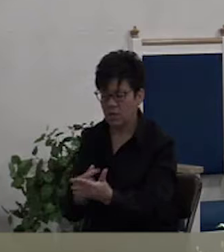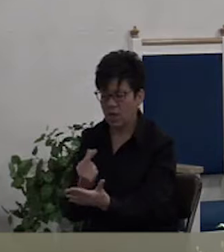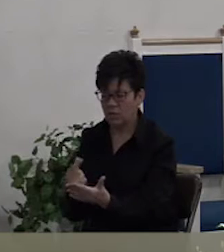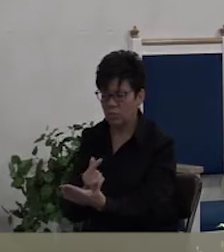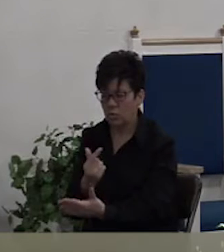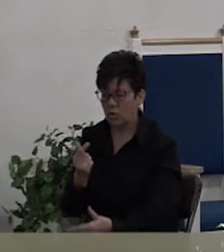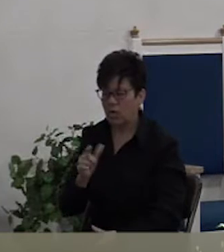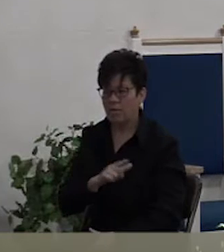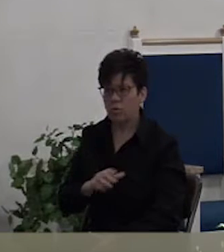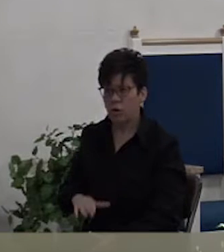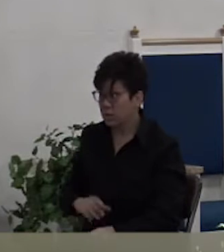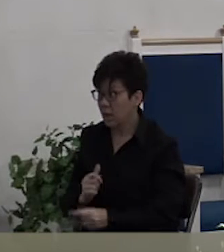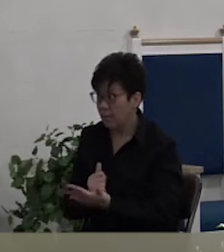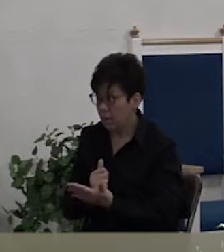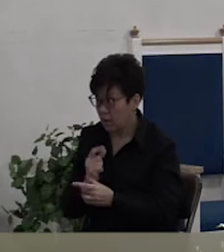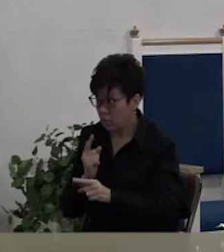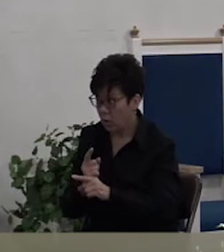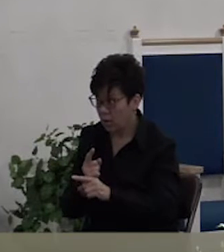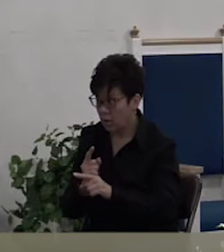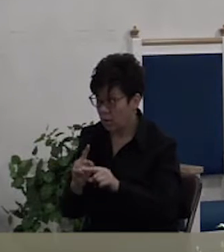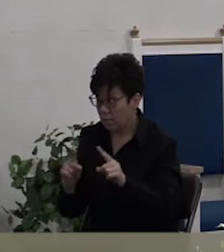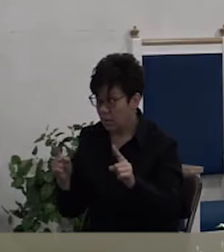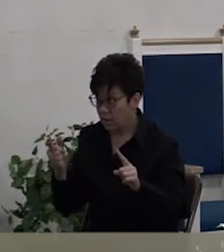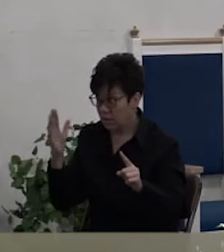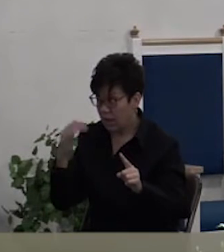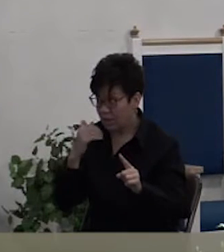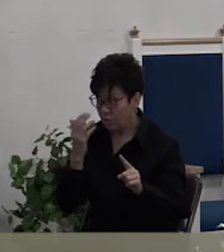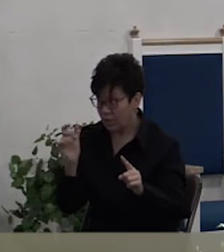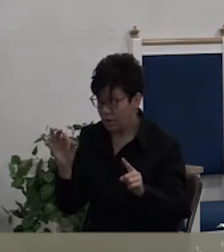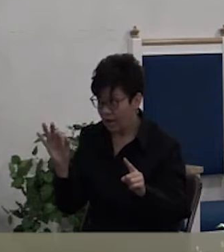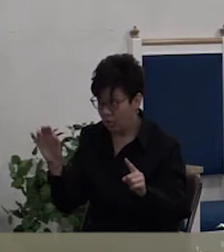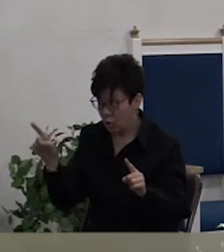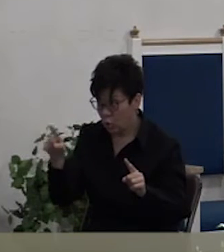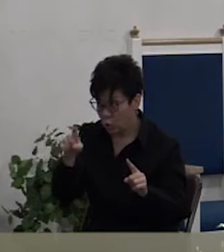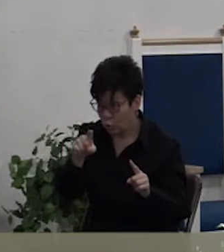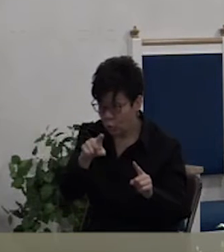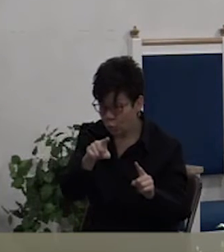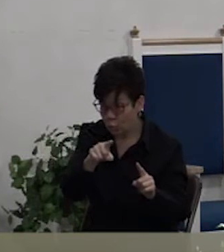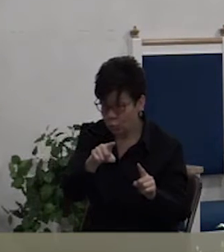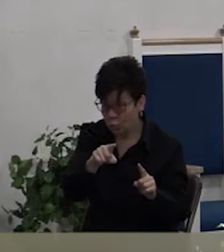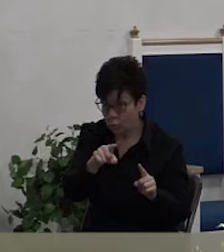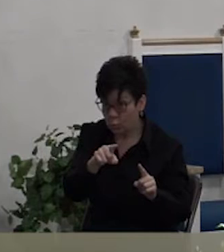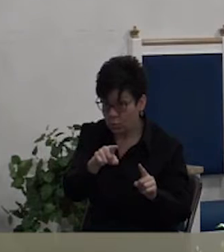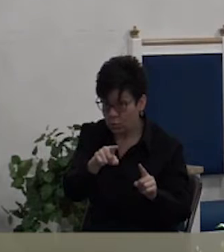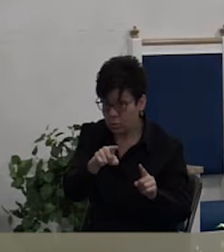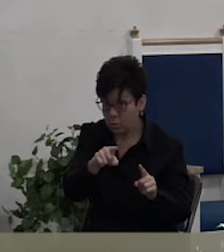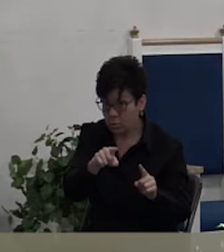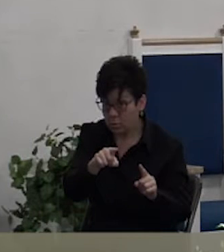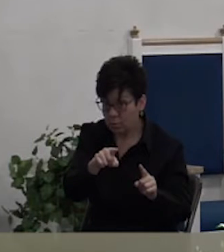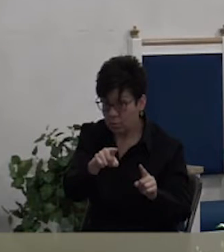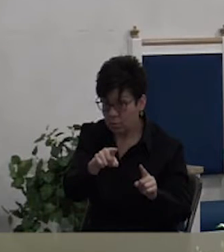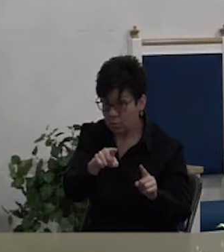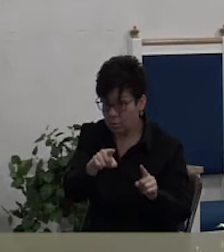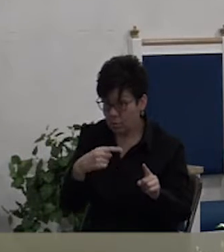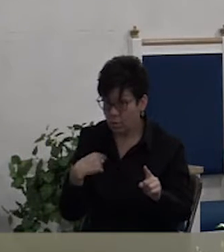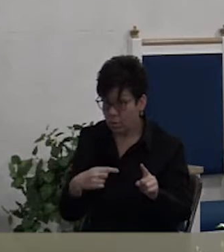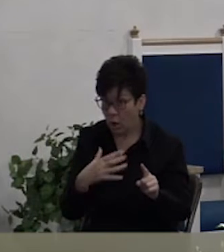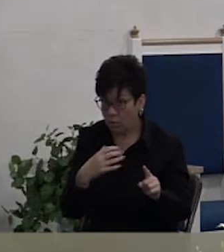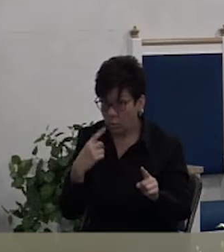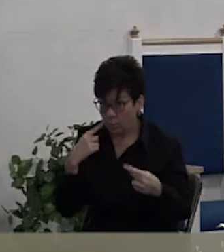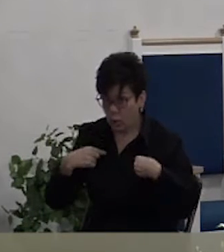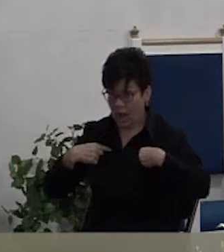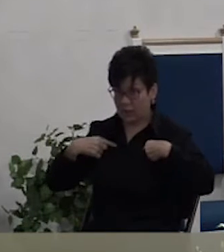Christ. Amen. That's fine. But is God ashamed of you? We always want to put it on